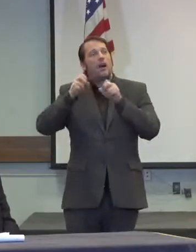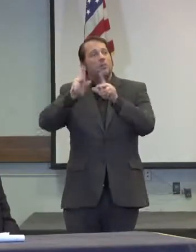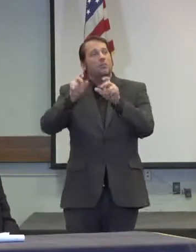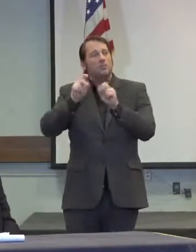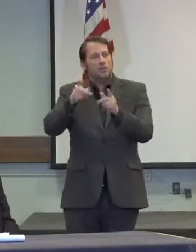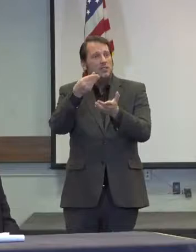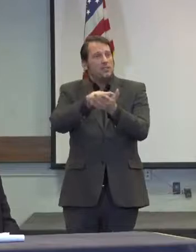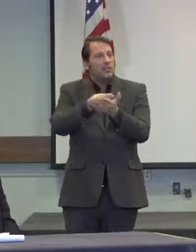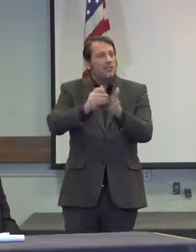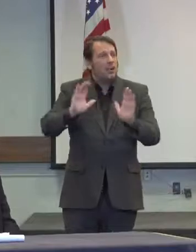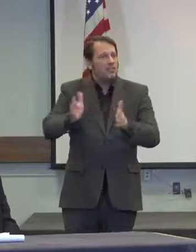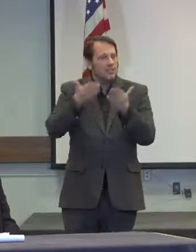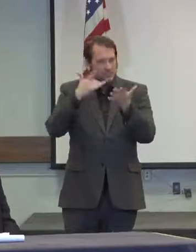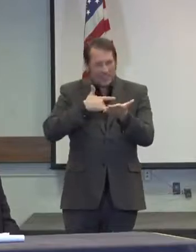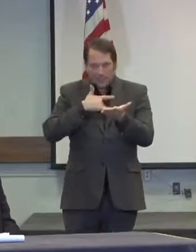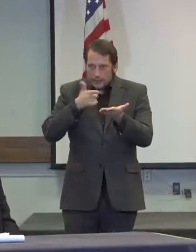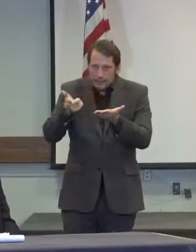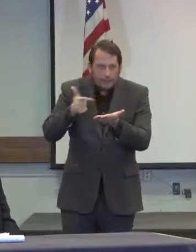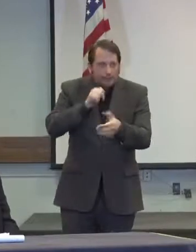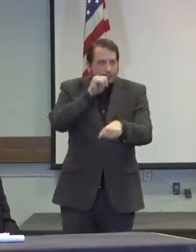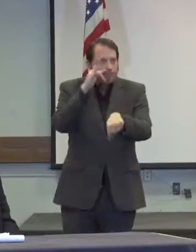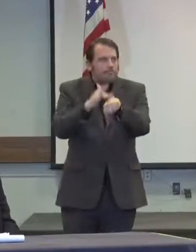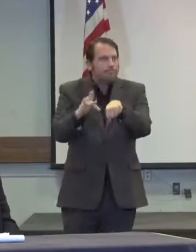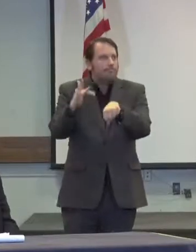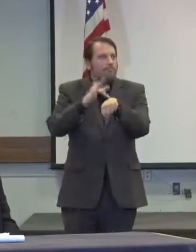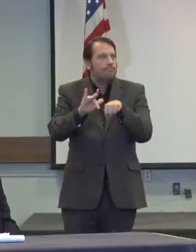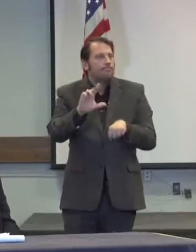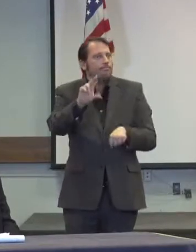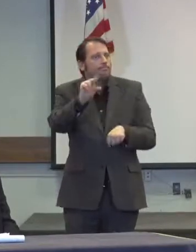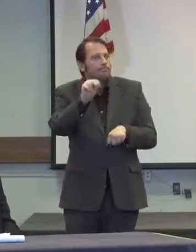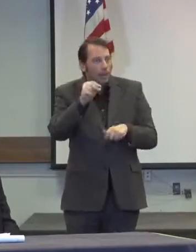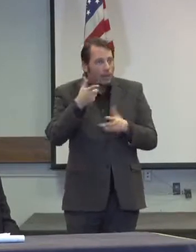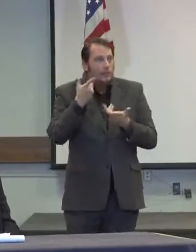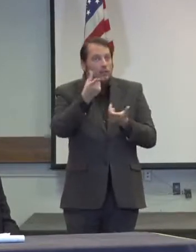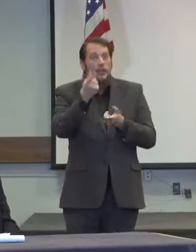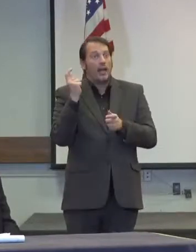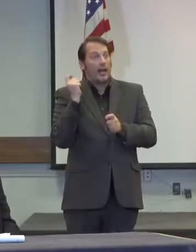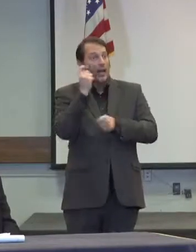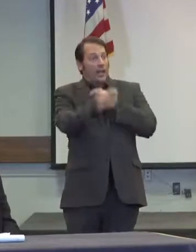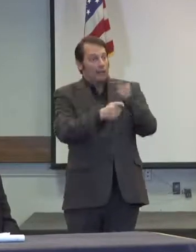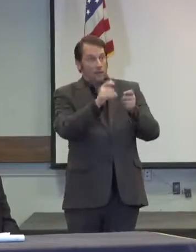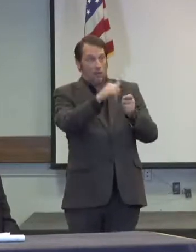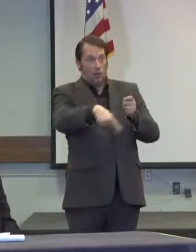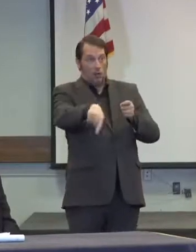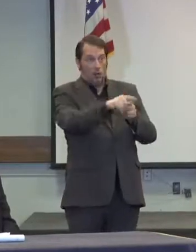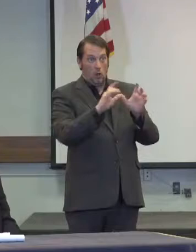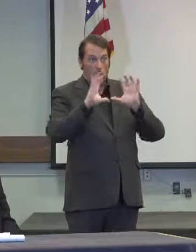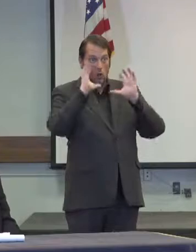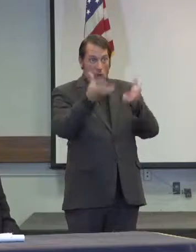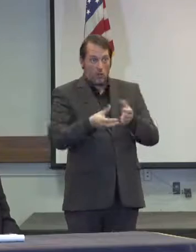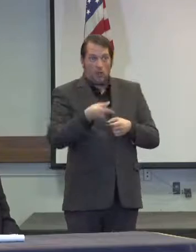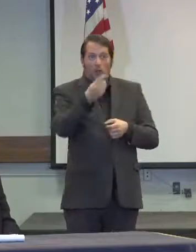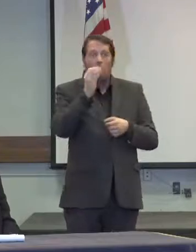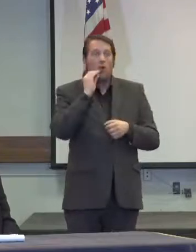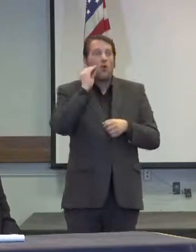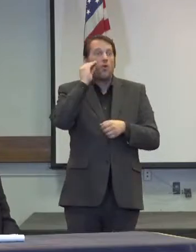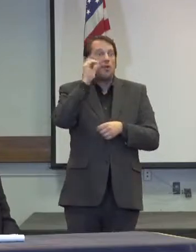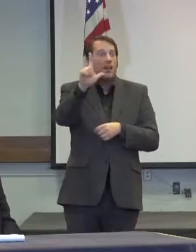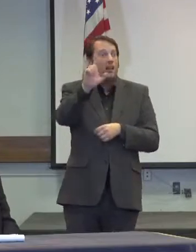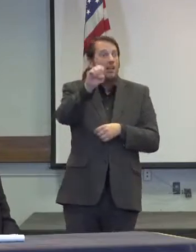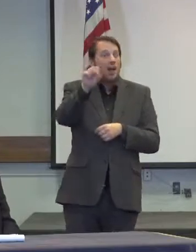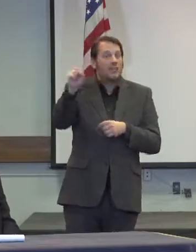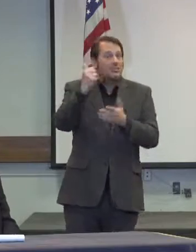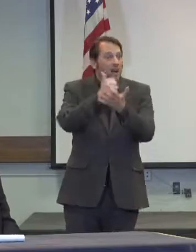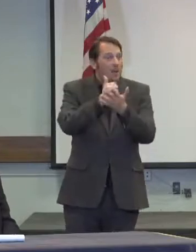So if you give to any of these groups that deal with the homeless, that help, you know, people with feeding programs, who help